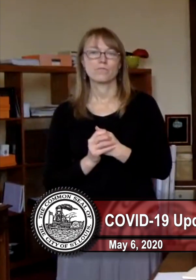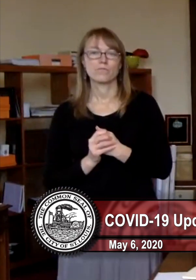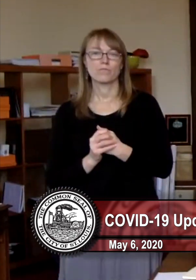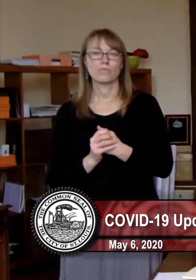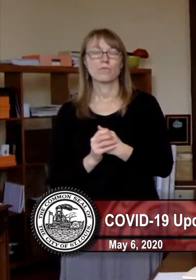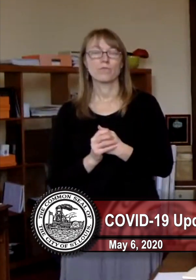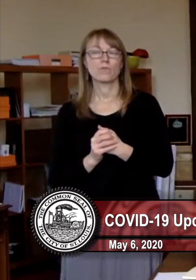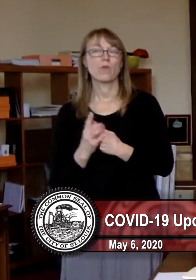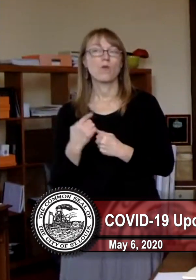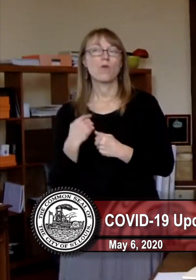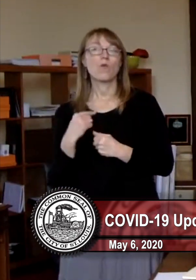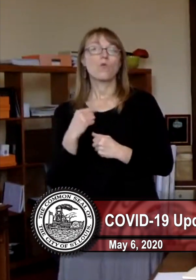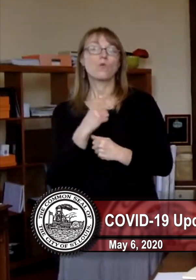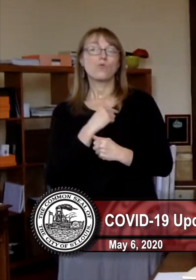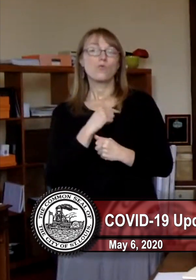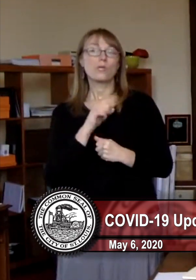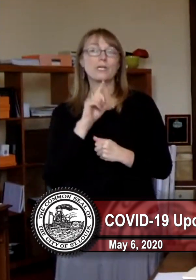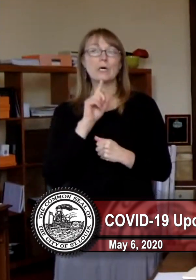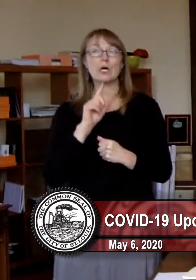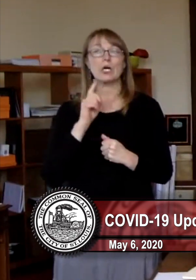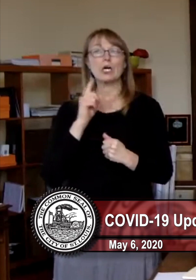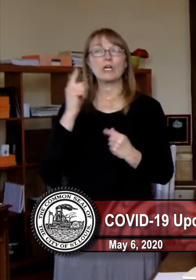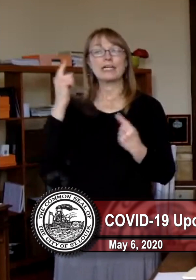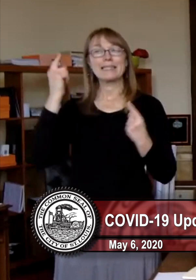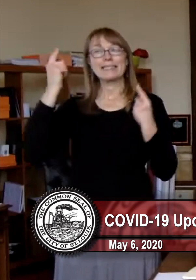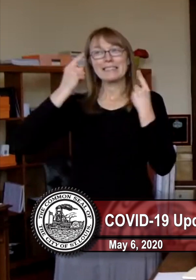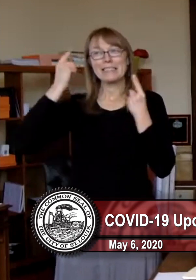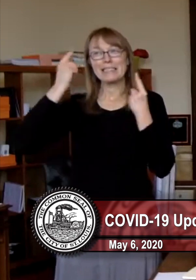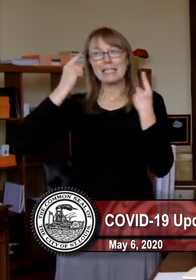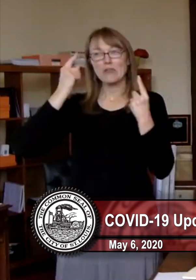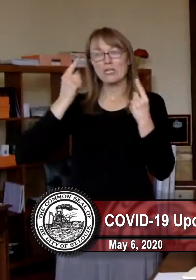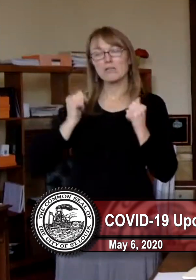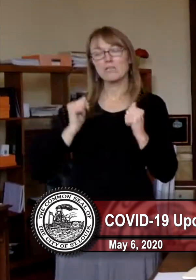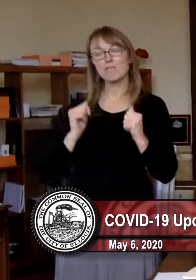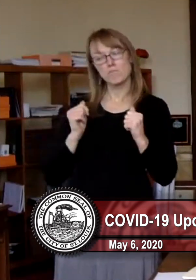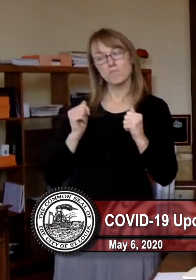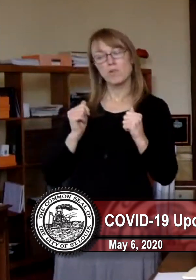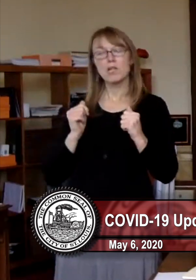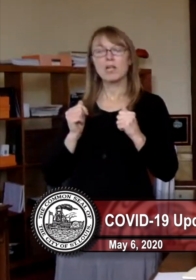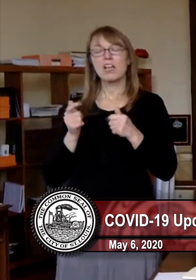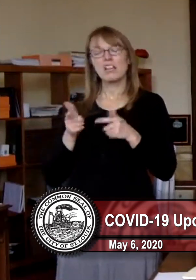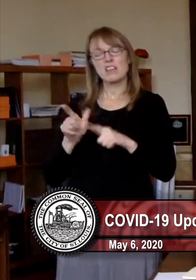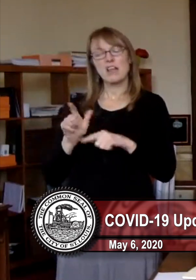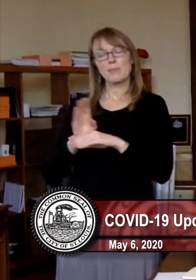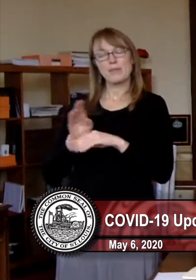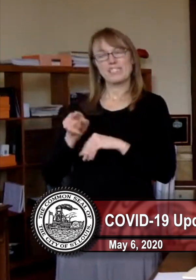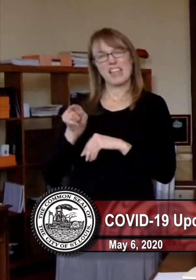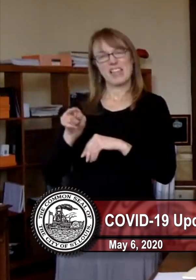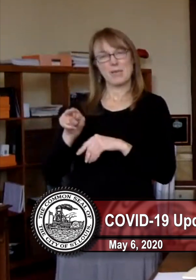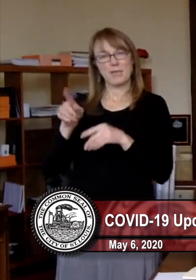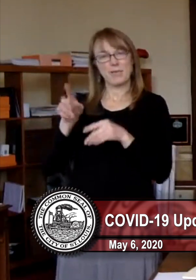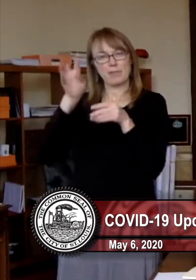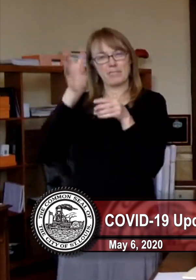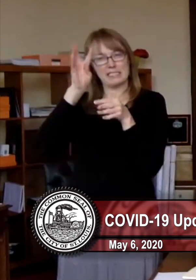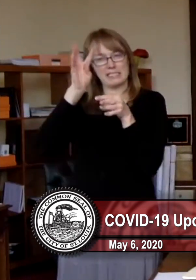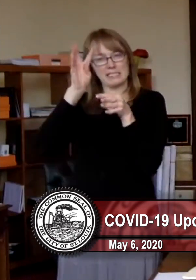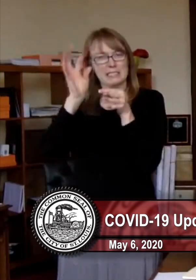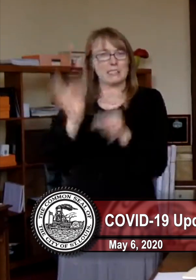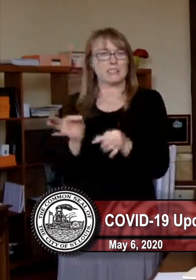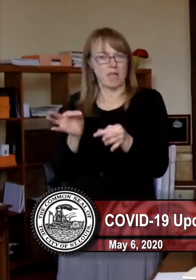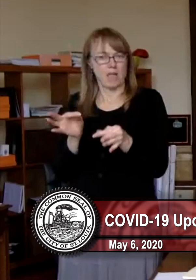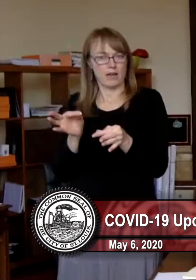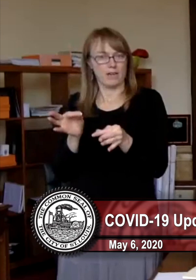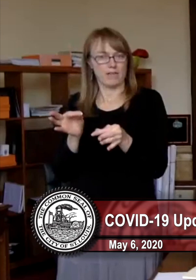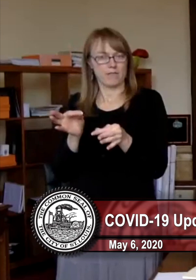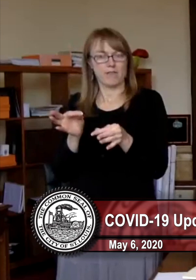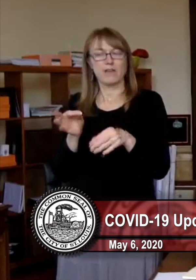allowing businesses, and I think this would be within a business's right to decide for themselves. Some businesses might say to